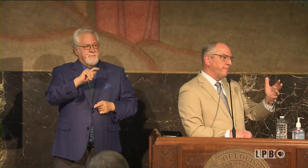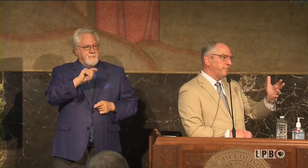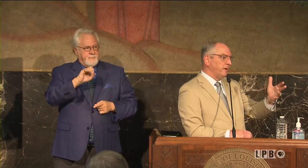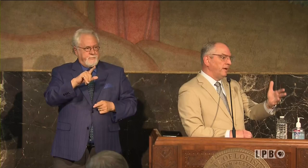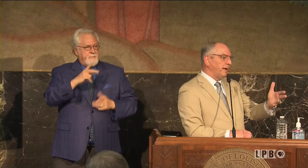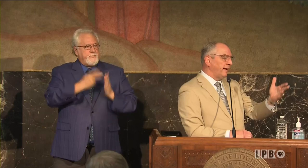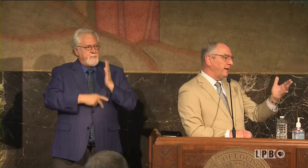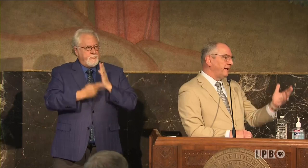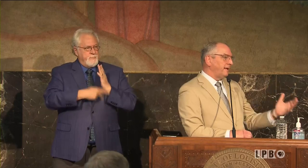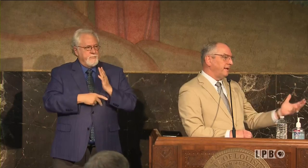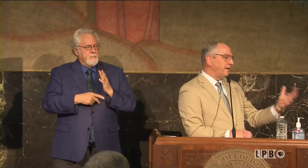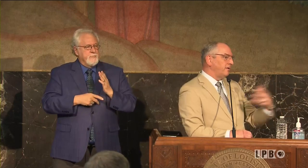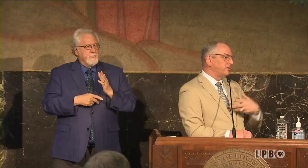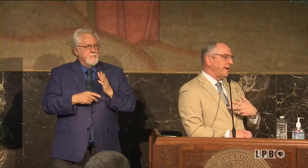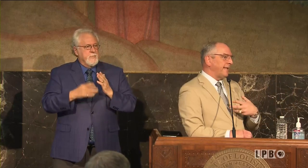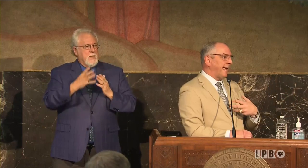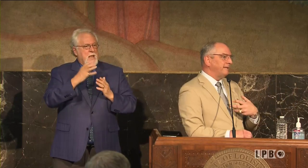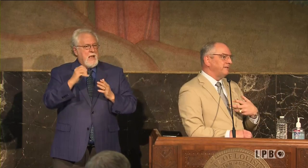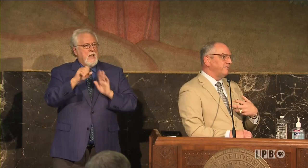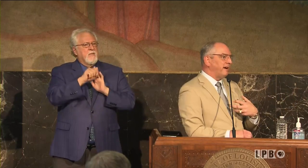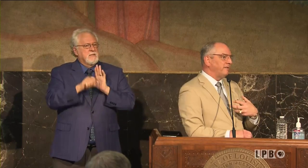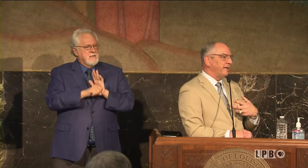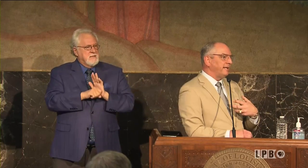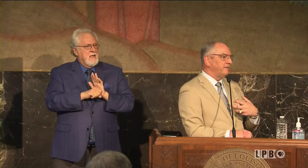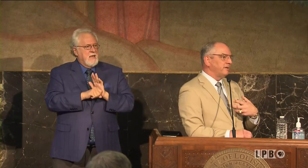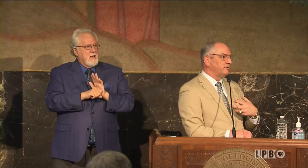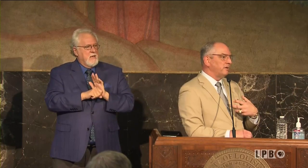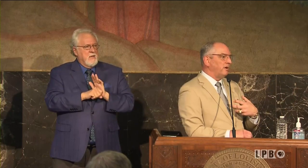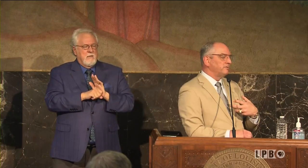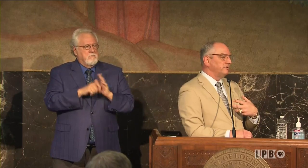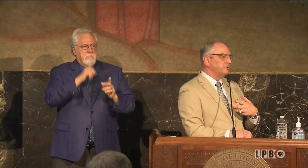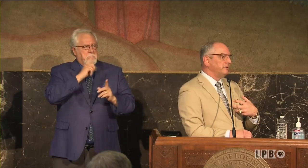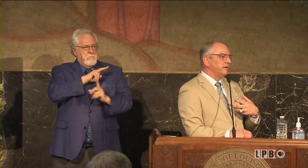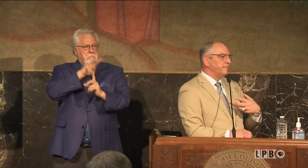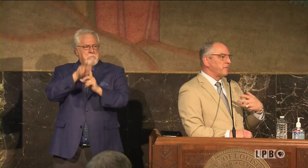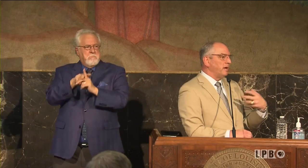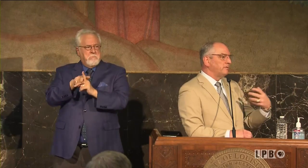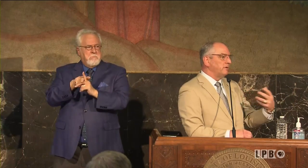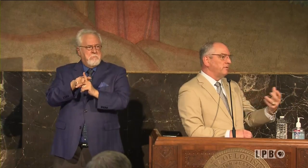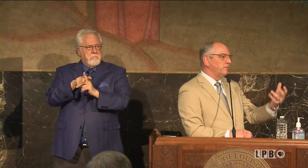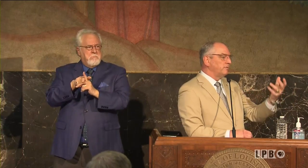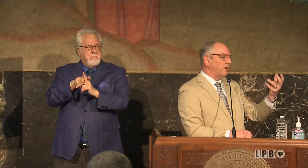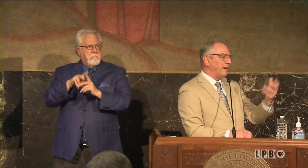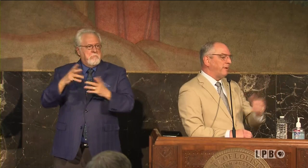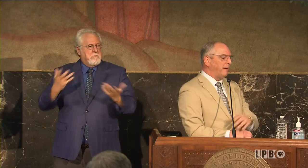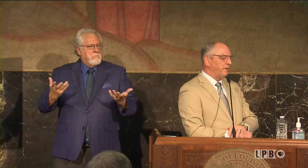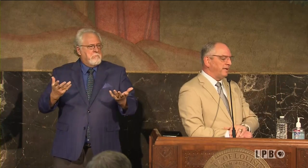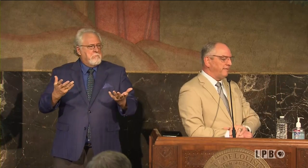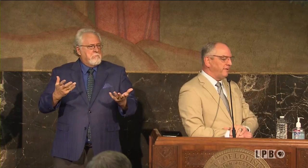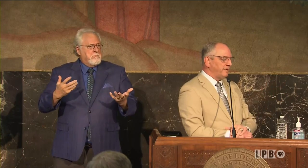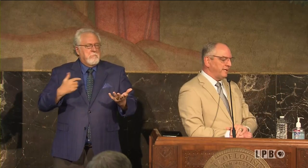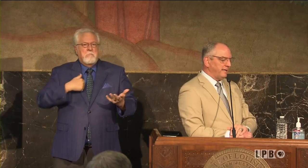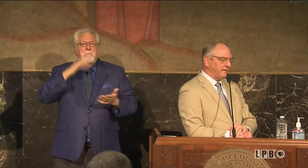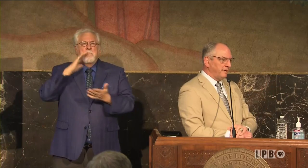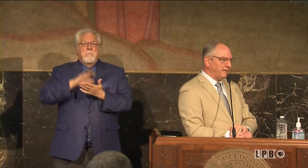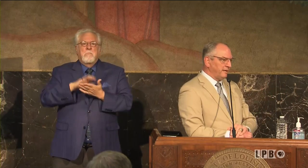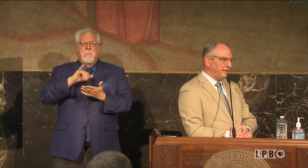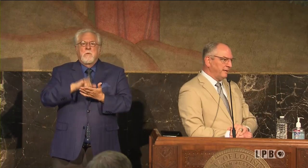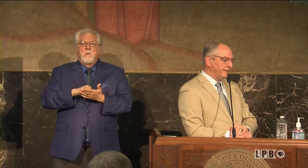program. And the state hasn't filed any such lawsuits. So I believe that